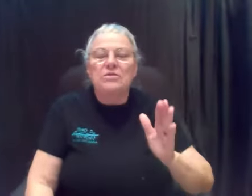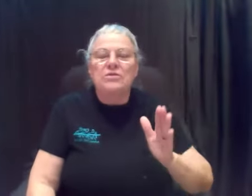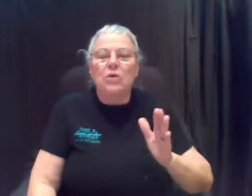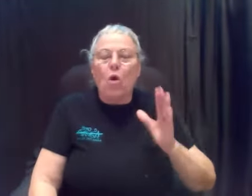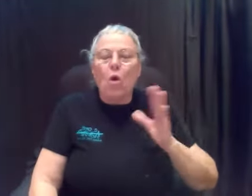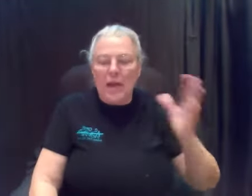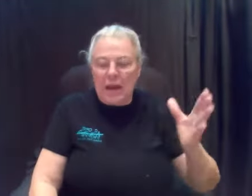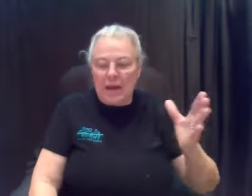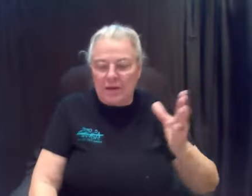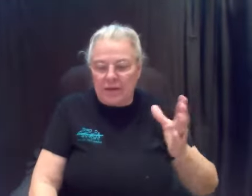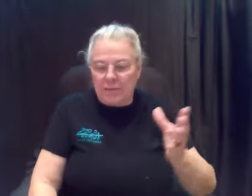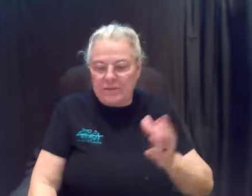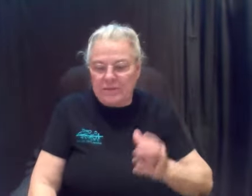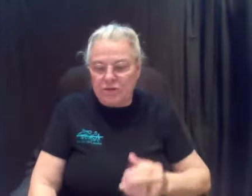So open hand in that position.